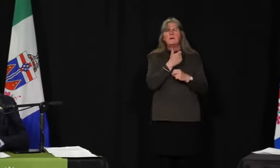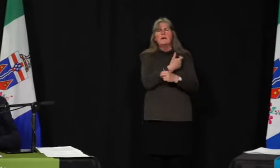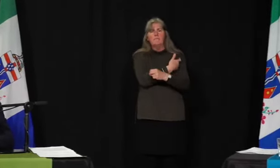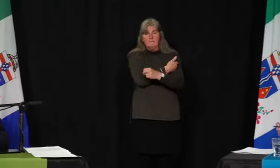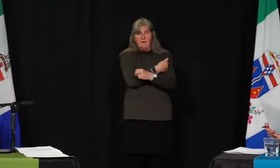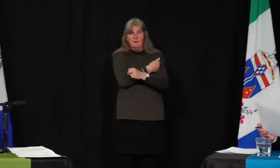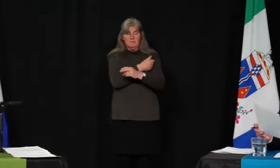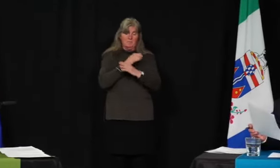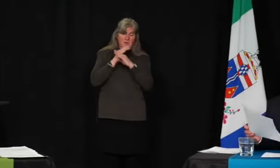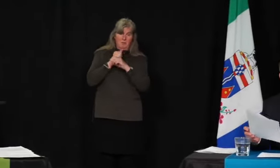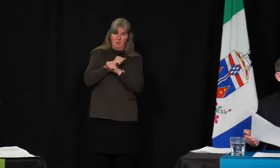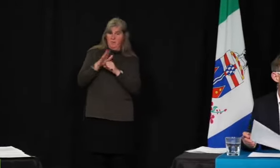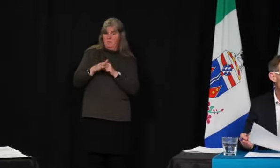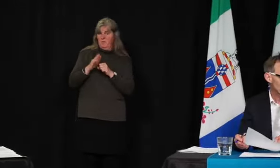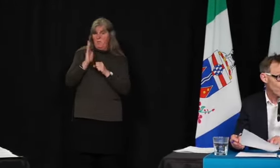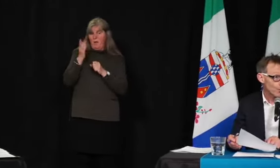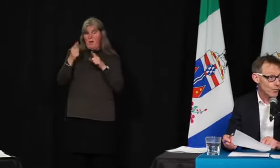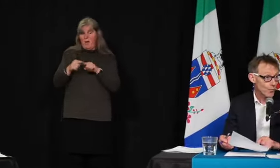-19.